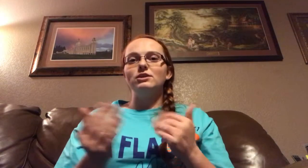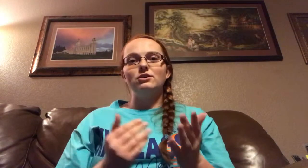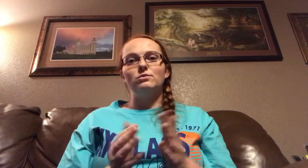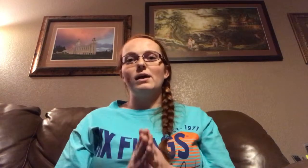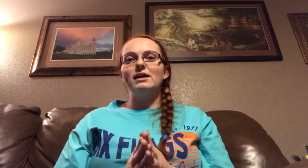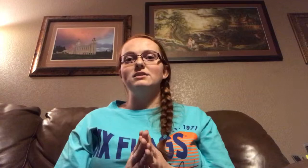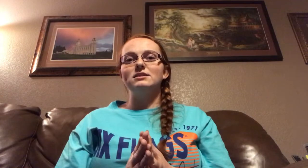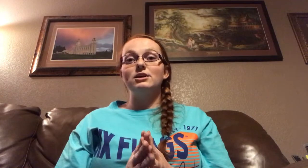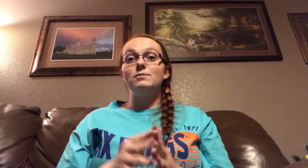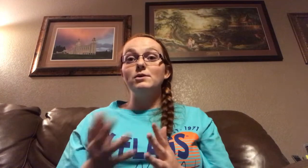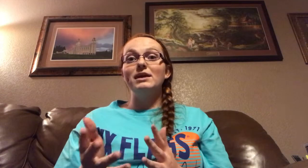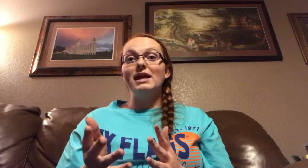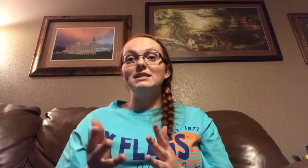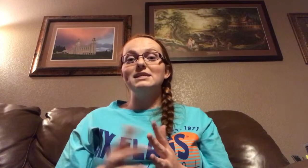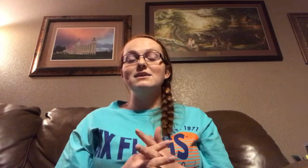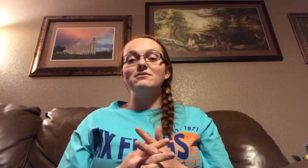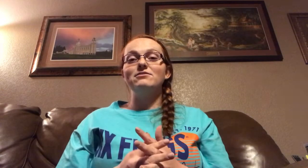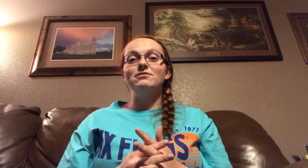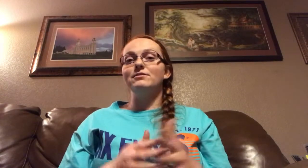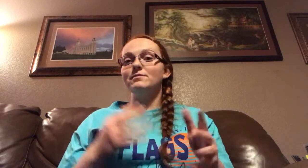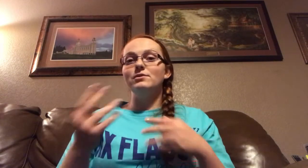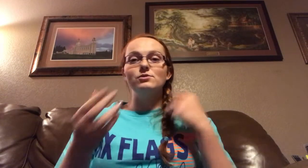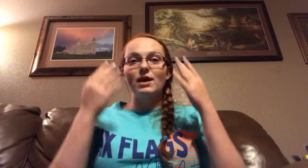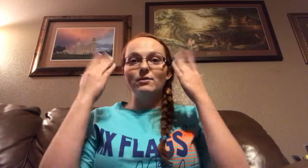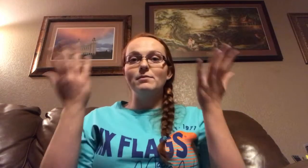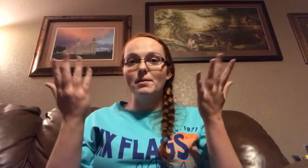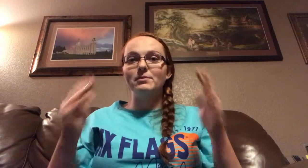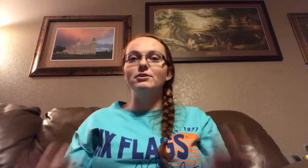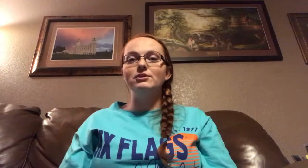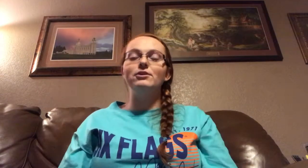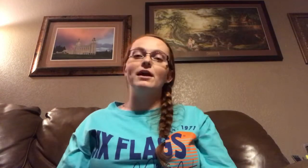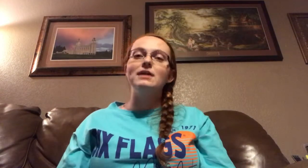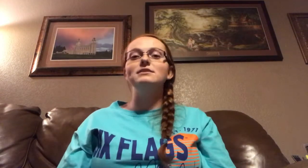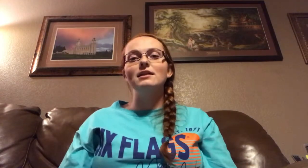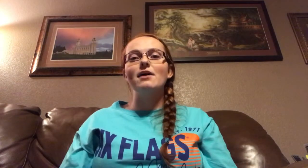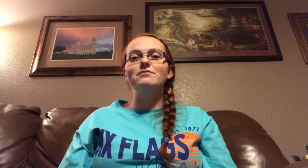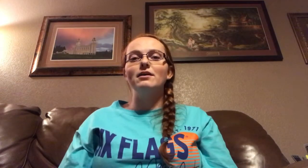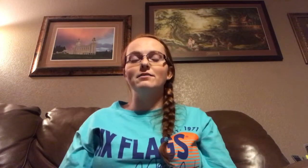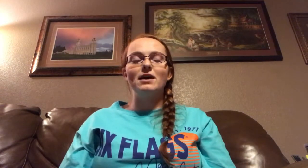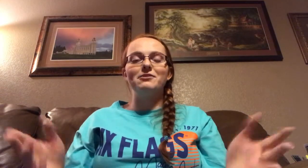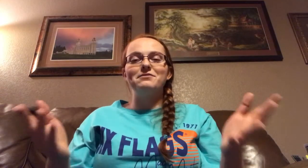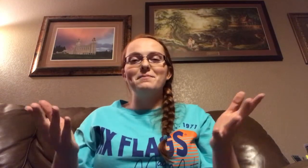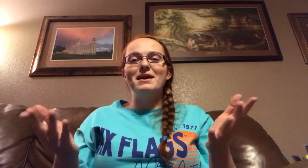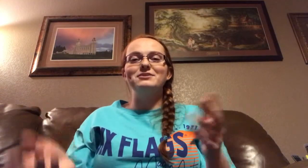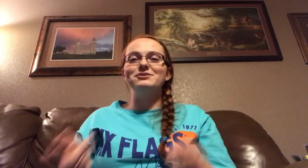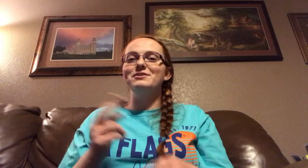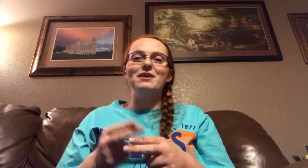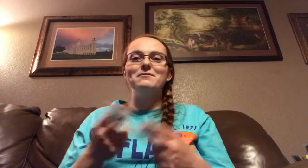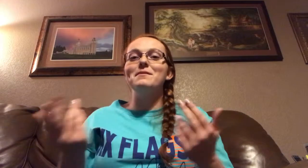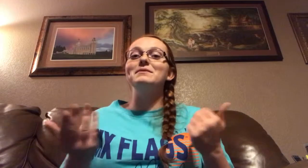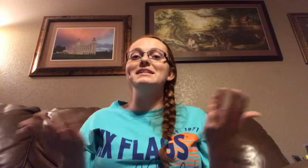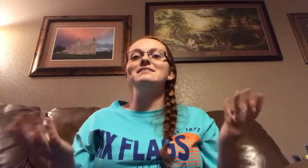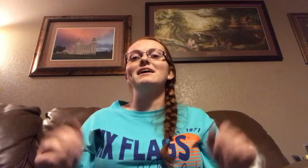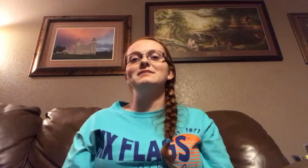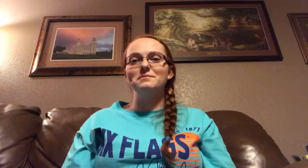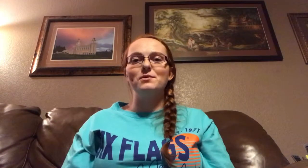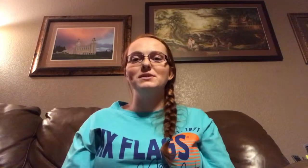good way to communicate if you can't remember your ASL alphabet, or you can't remember these signs I'm going to